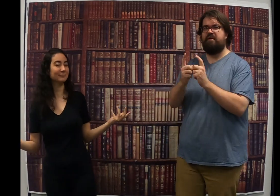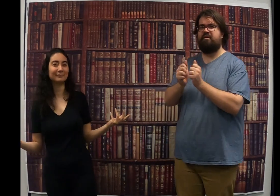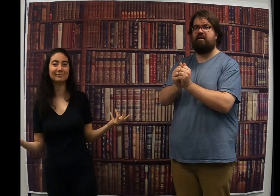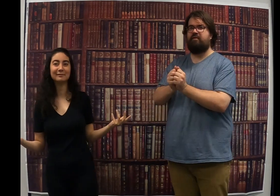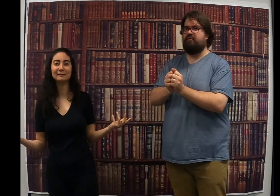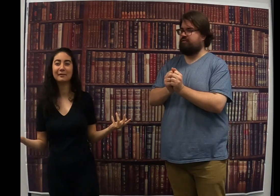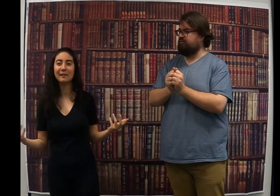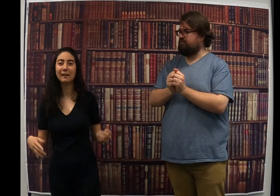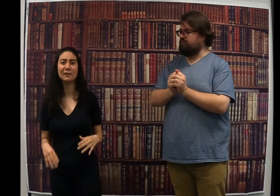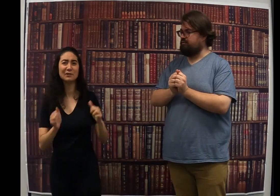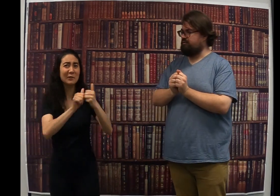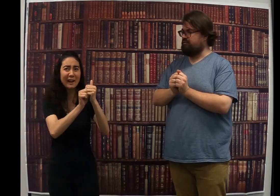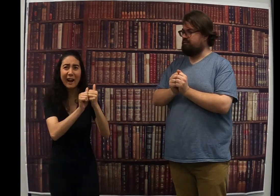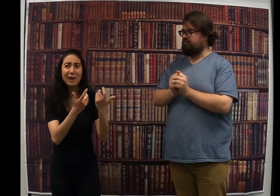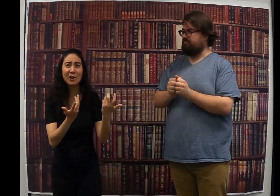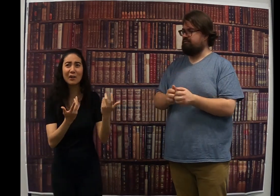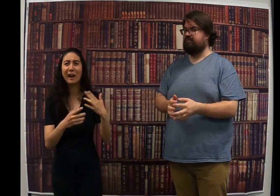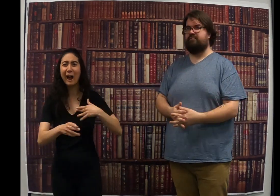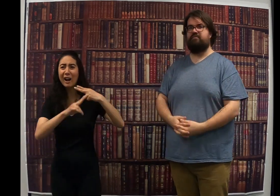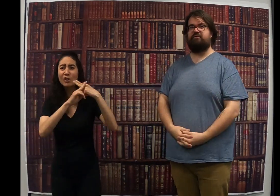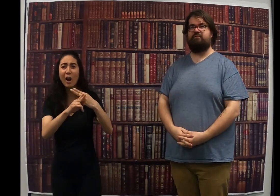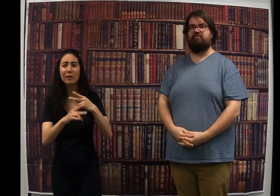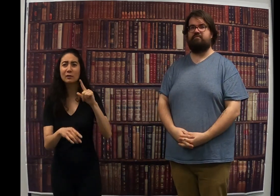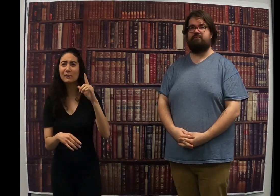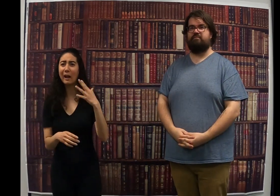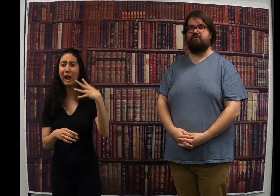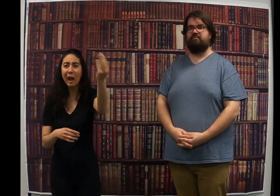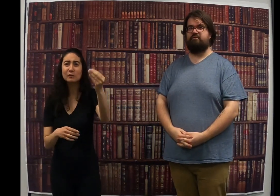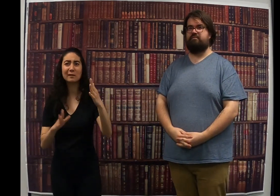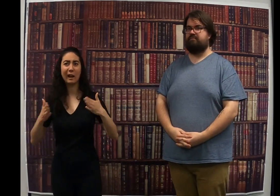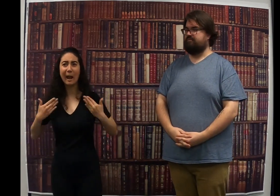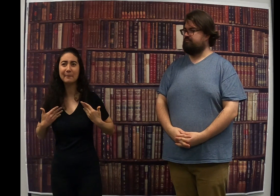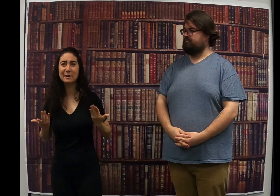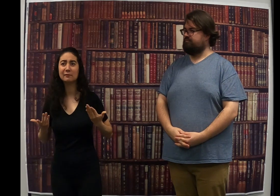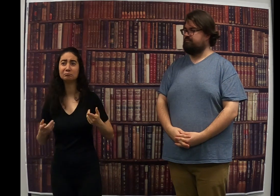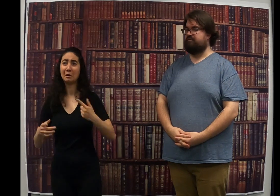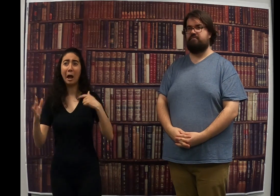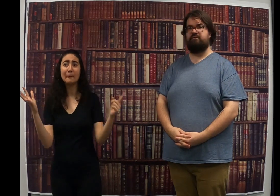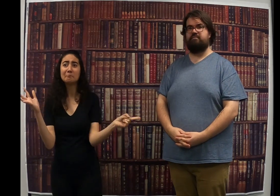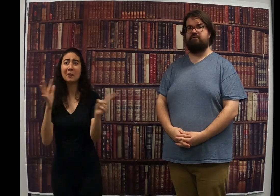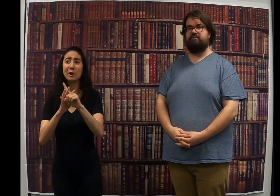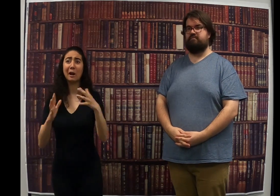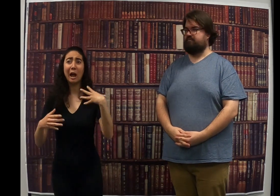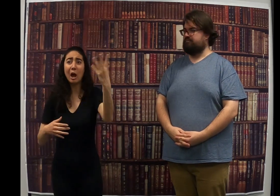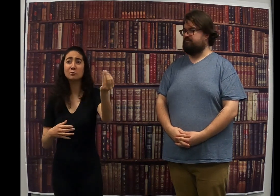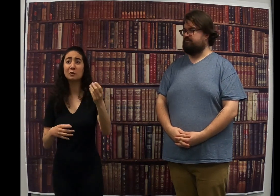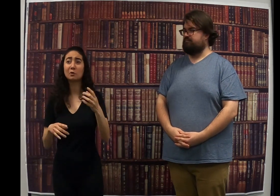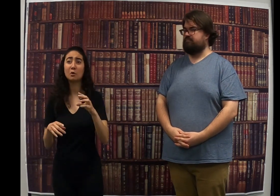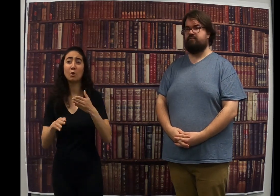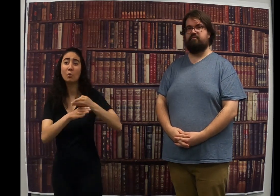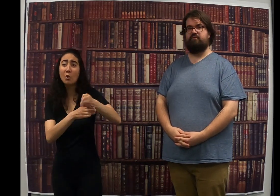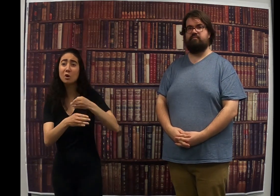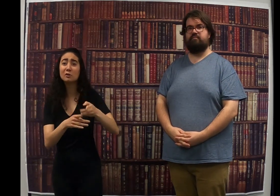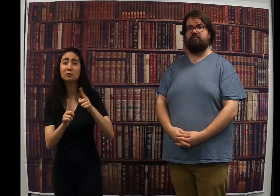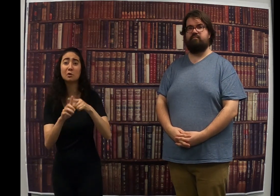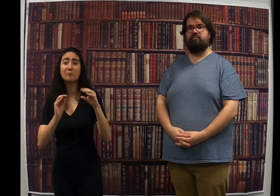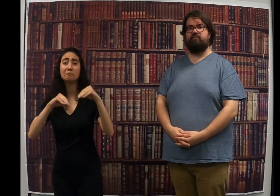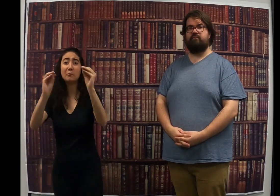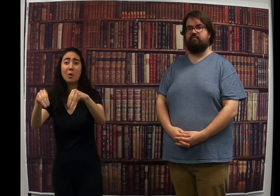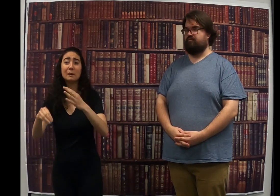Here, let us meet together. "Together!" I called out happily. I appeared out of the woods to put my arms around his neck,